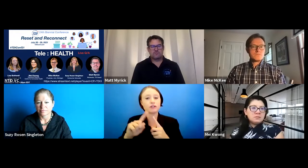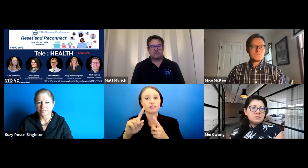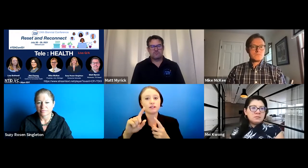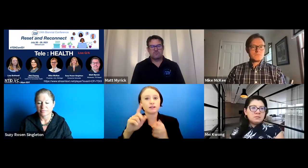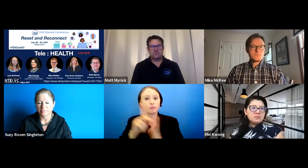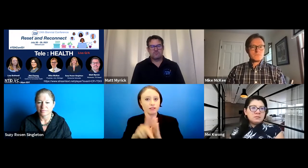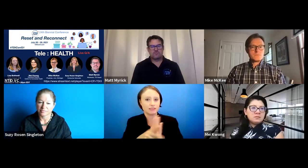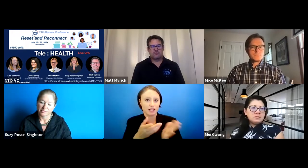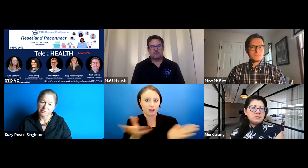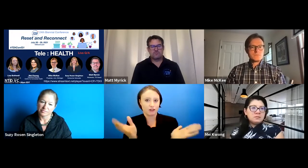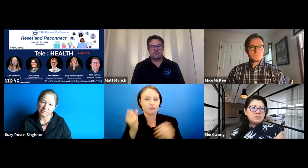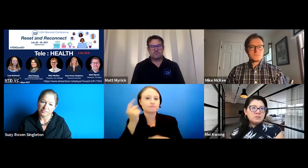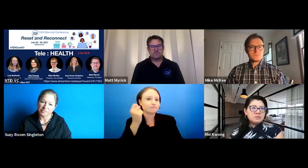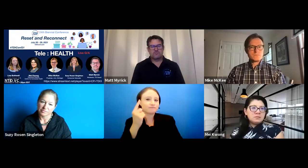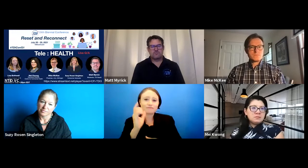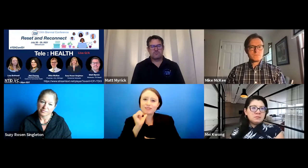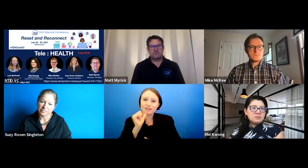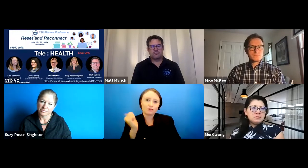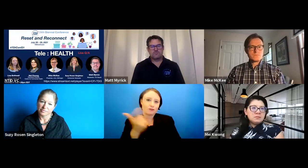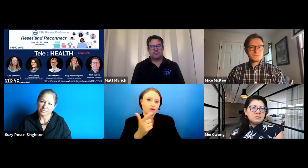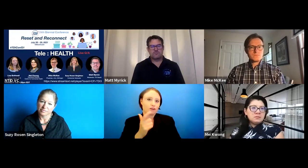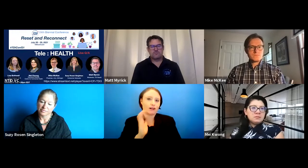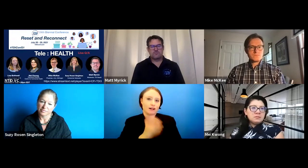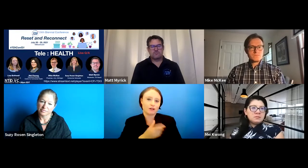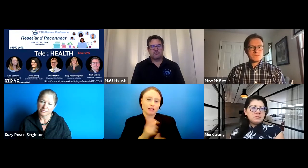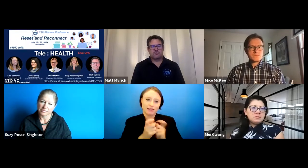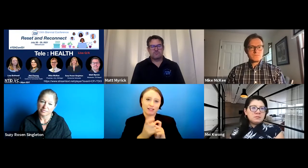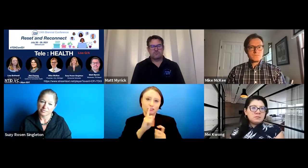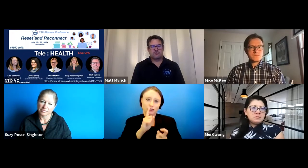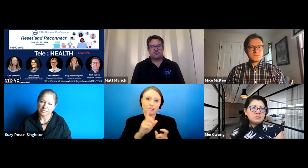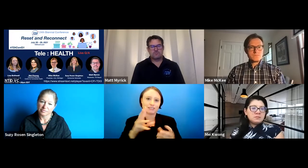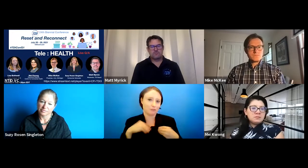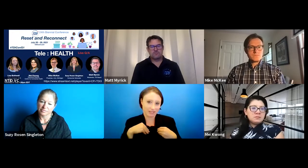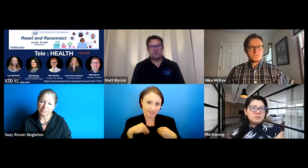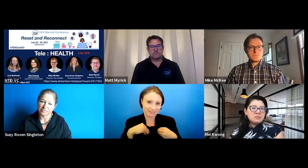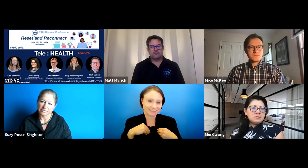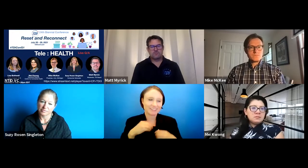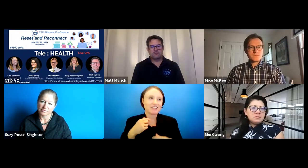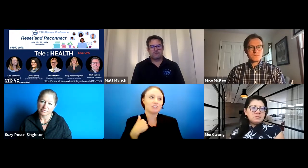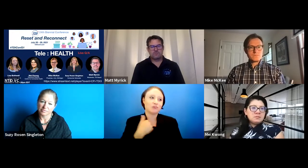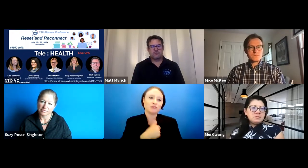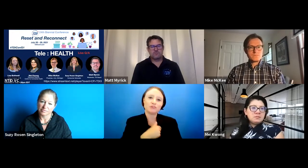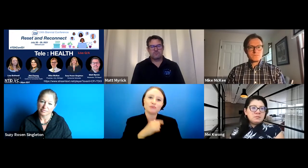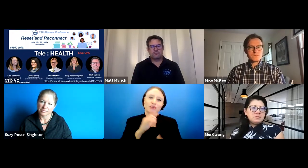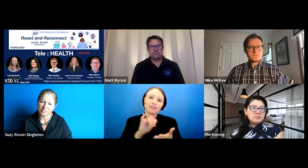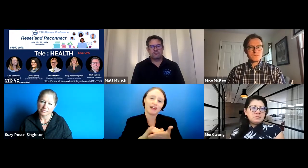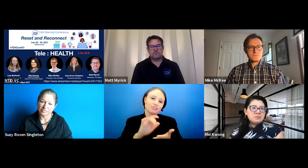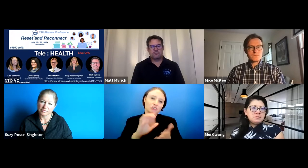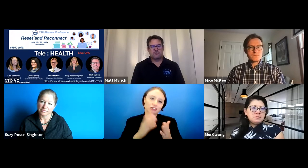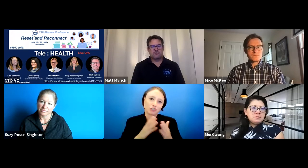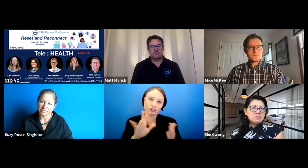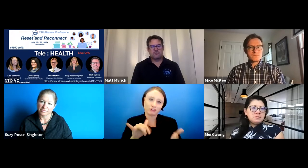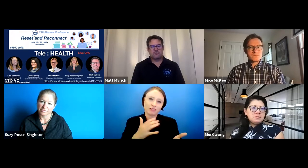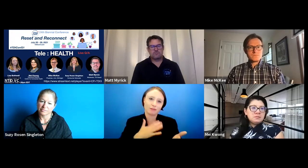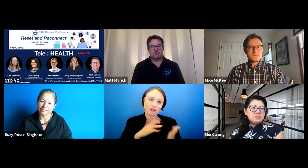apply and modify our approach and the policies we're developing. And not all of our changes are accepted, just to be